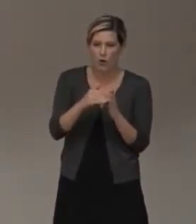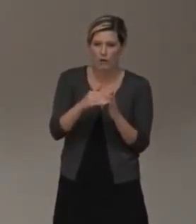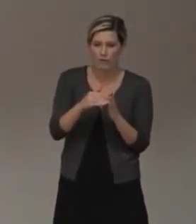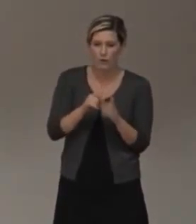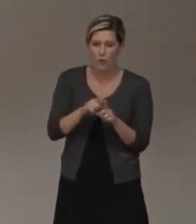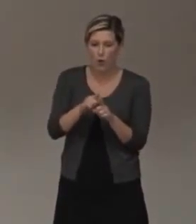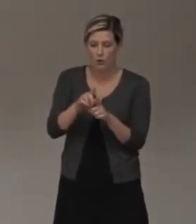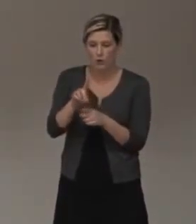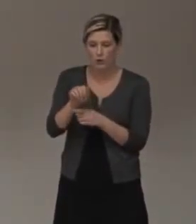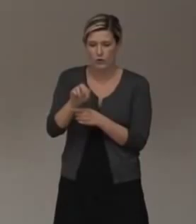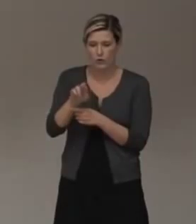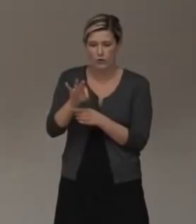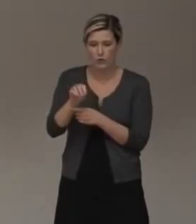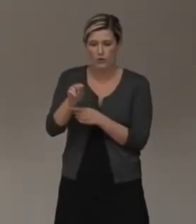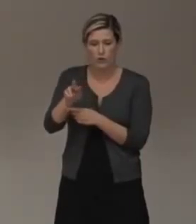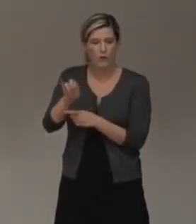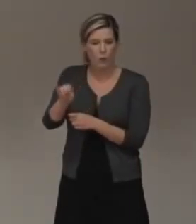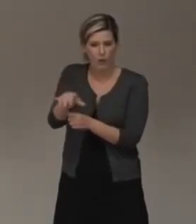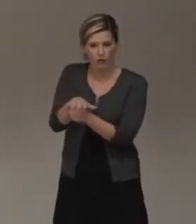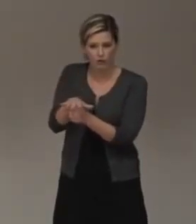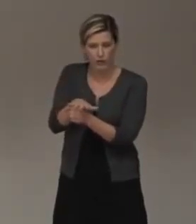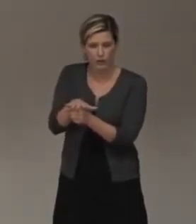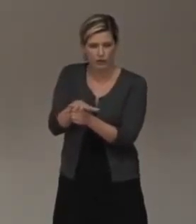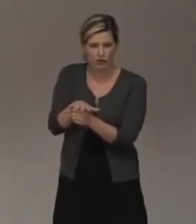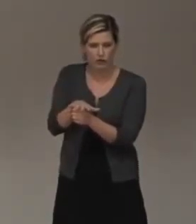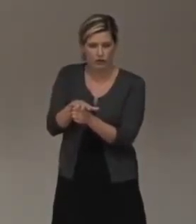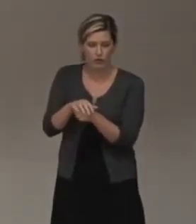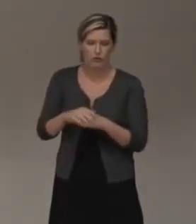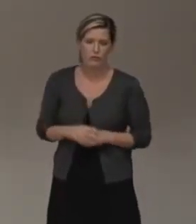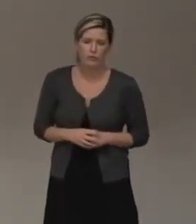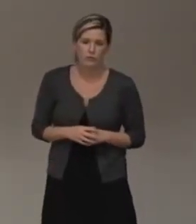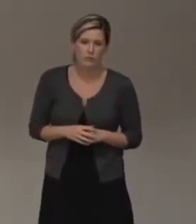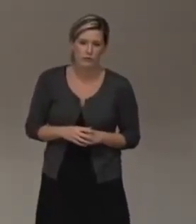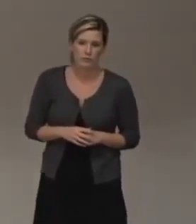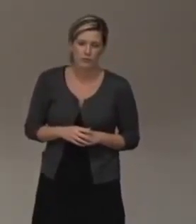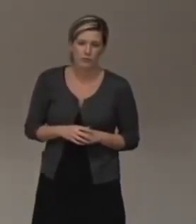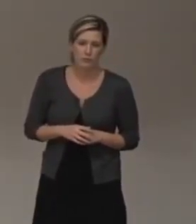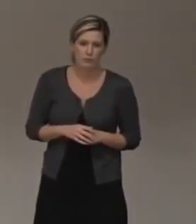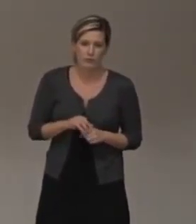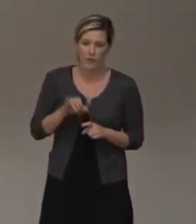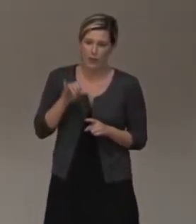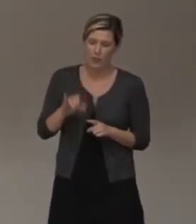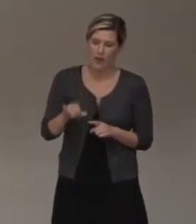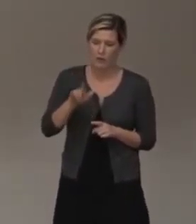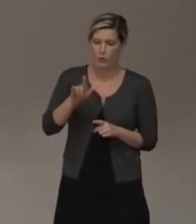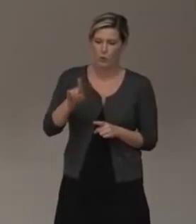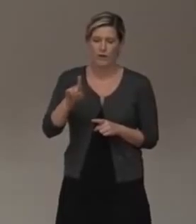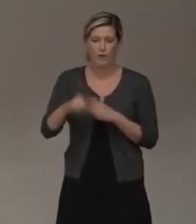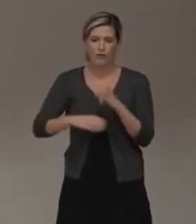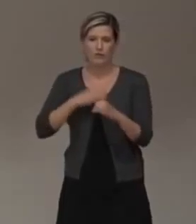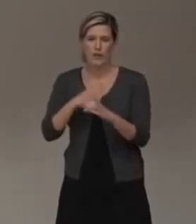of Darfur, a scene of the 21st century first genocide.